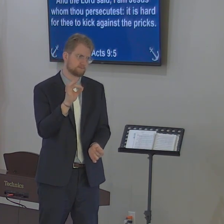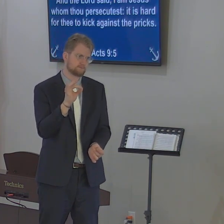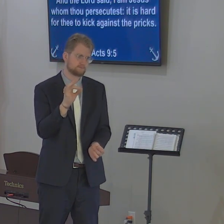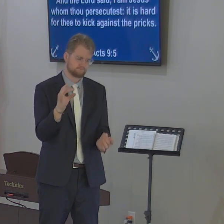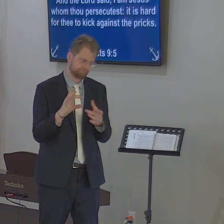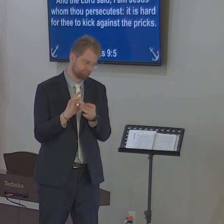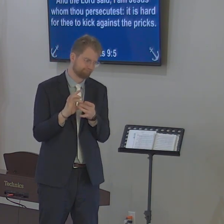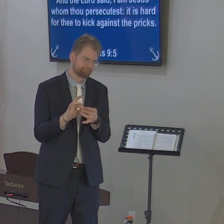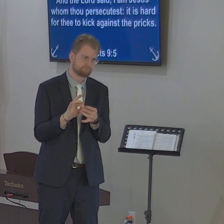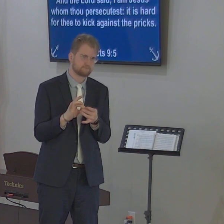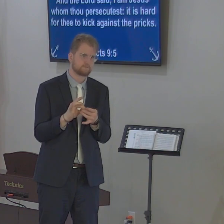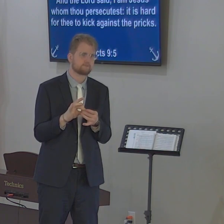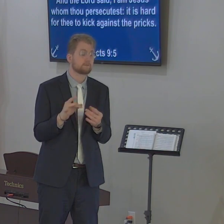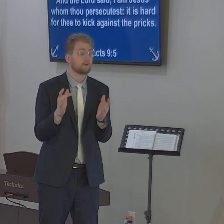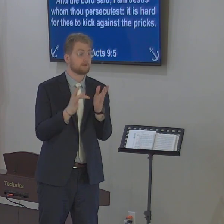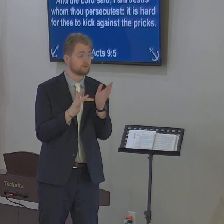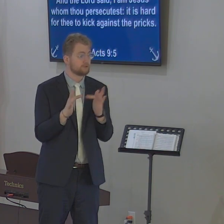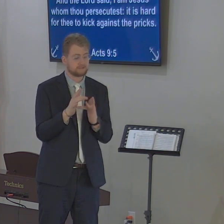Jesus asked a question to Paul.